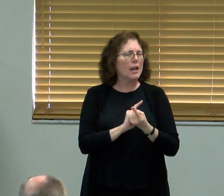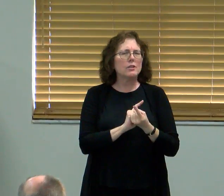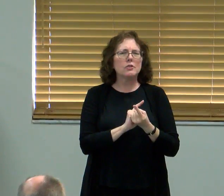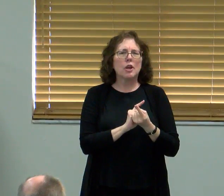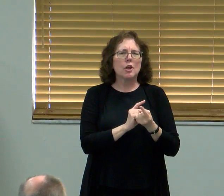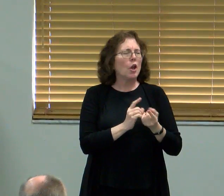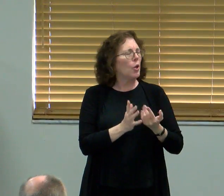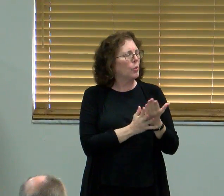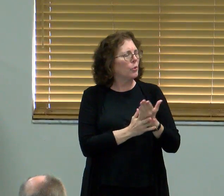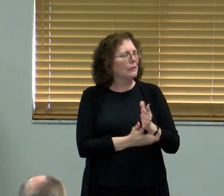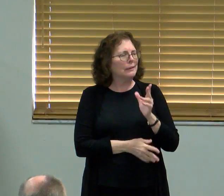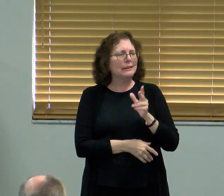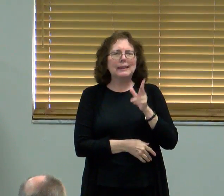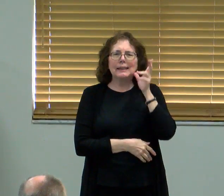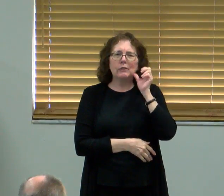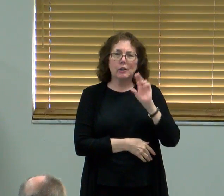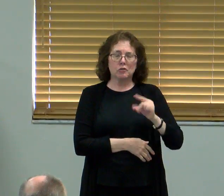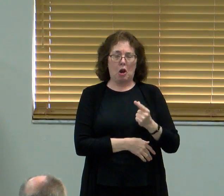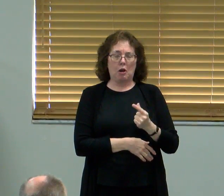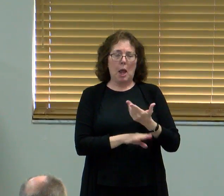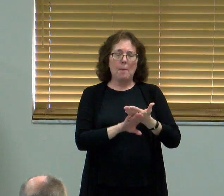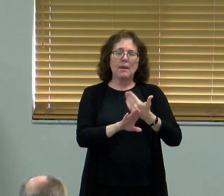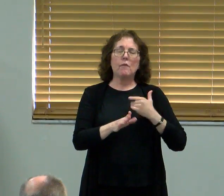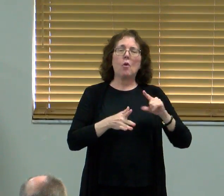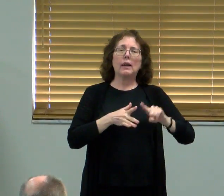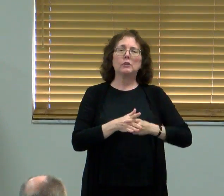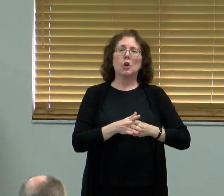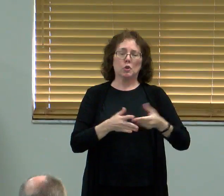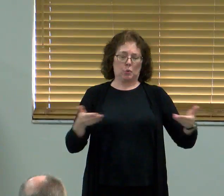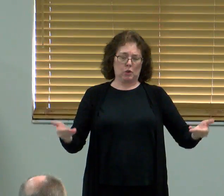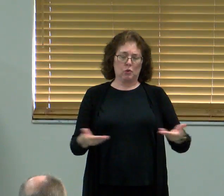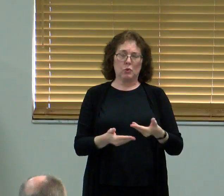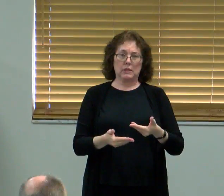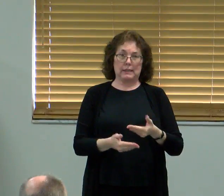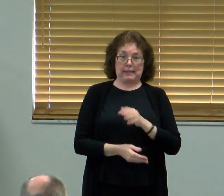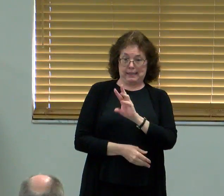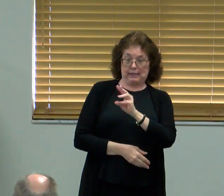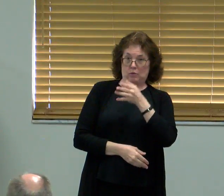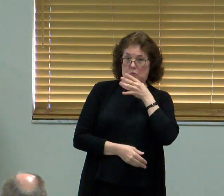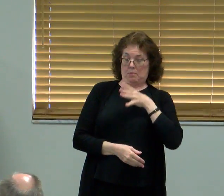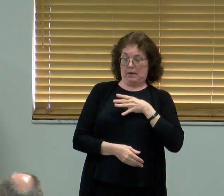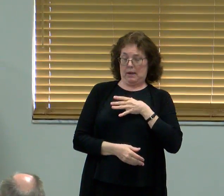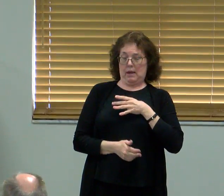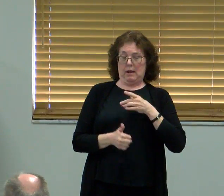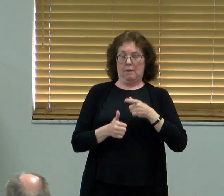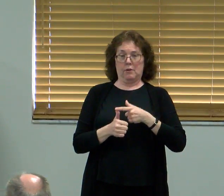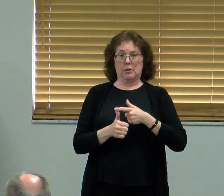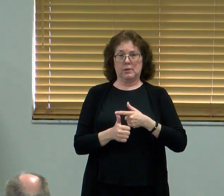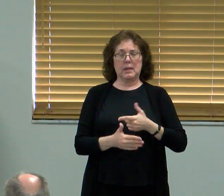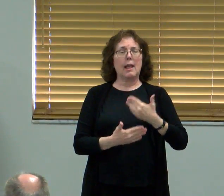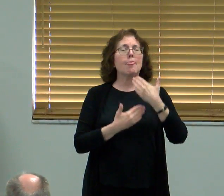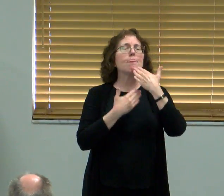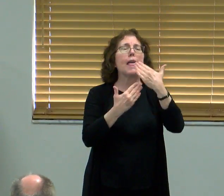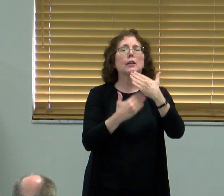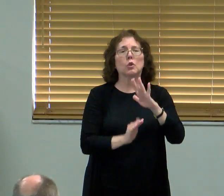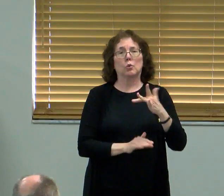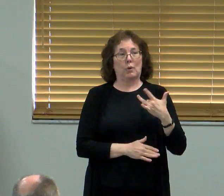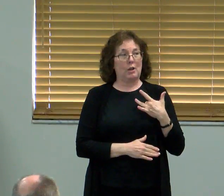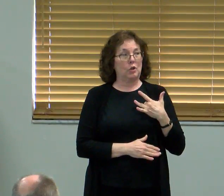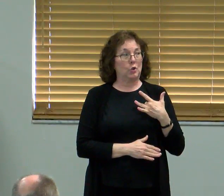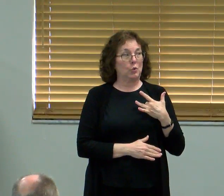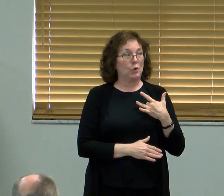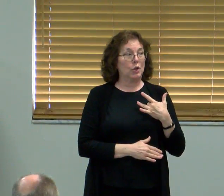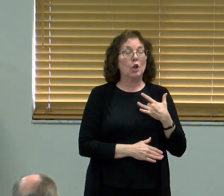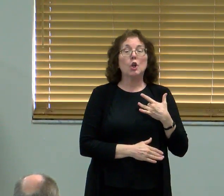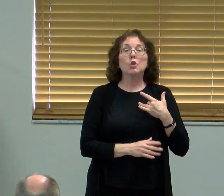hearing dogs. Before I begin introducing these 6 ladies, I would like to extend my heartfelt thanks and gratitude